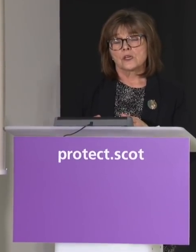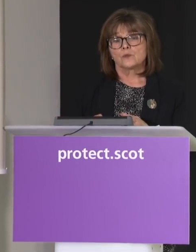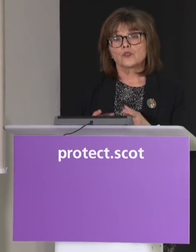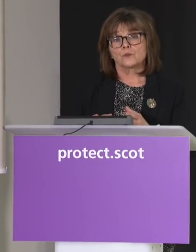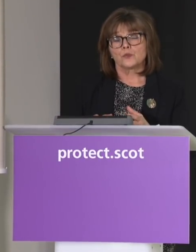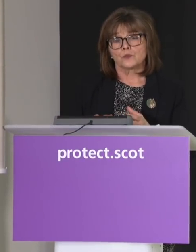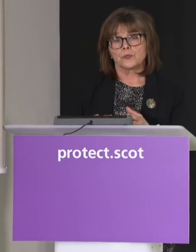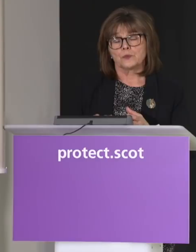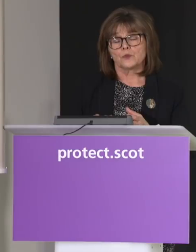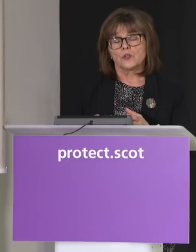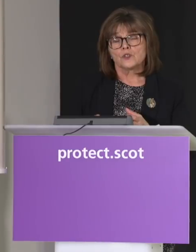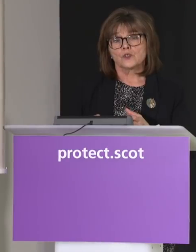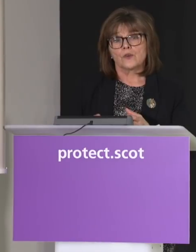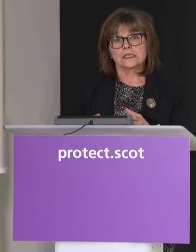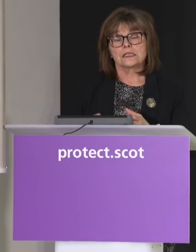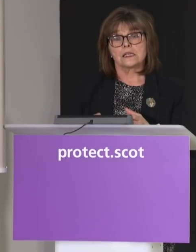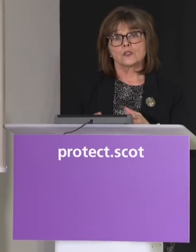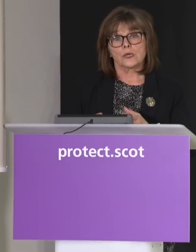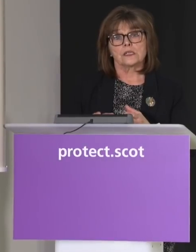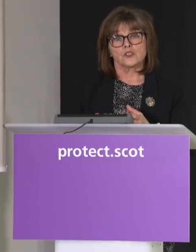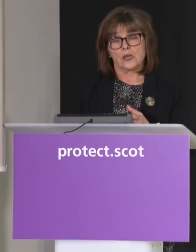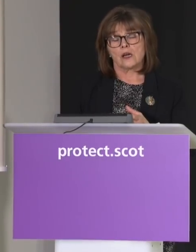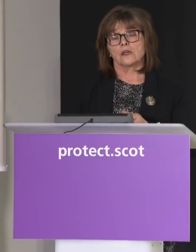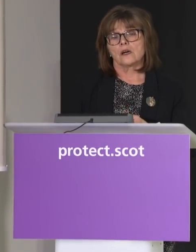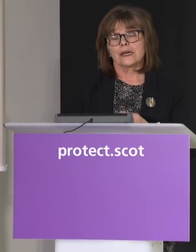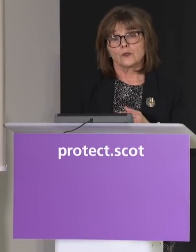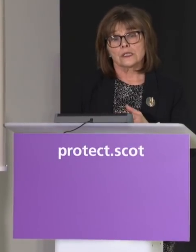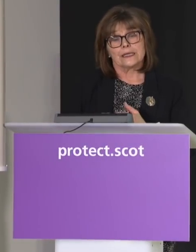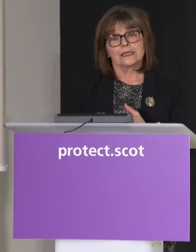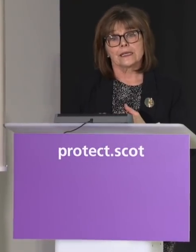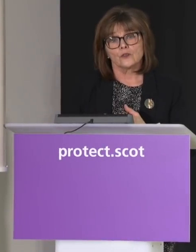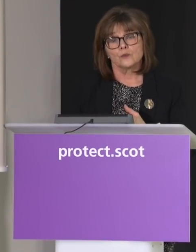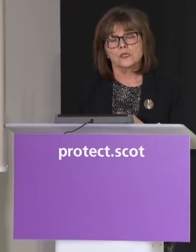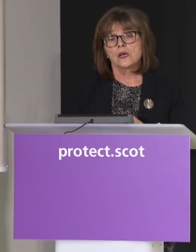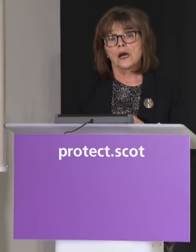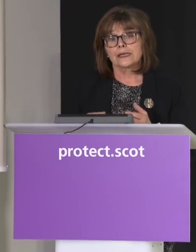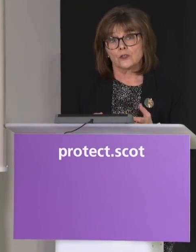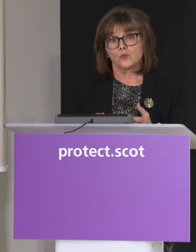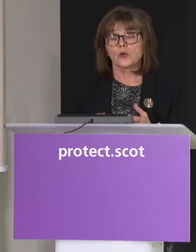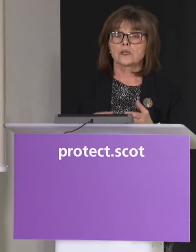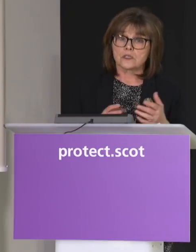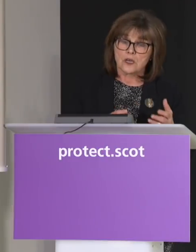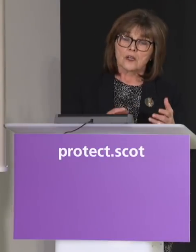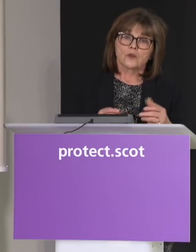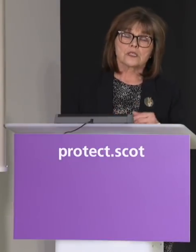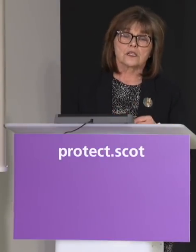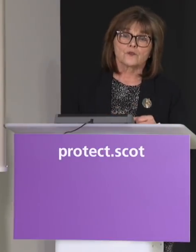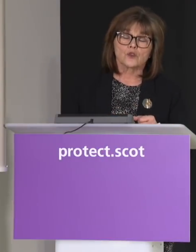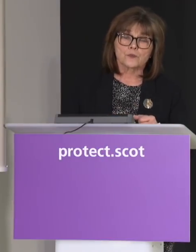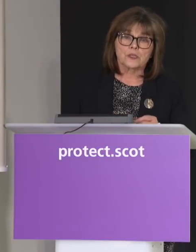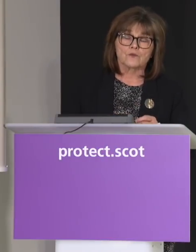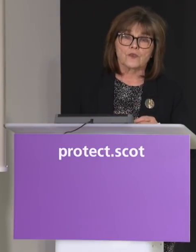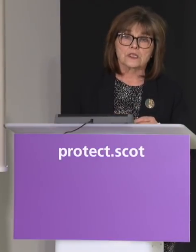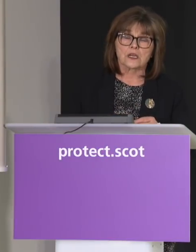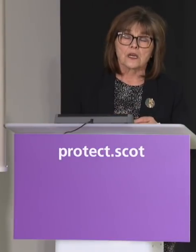was the most important people to vaccinate as quickly as you can are elderly in care homes and care home workers, alongside, of